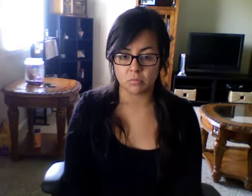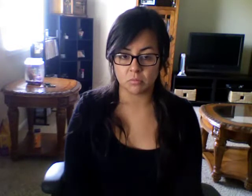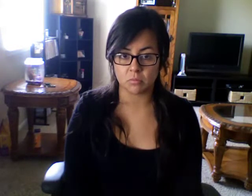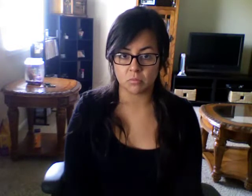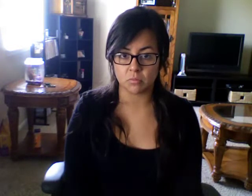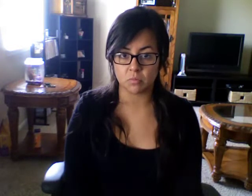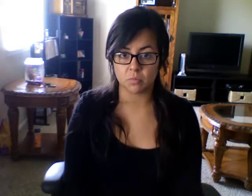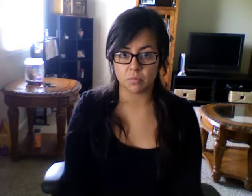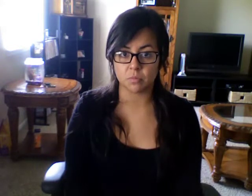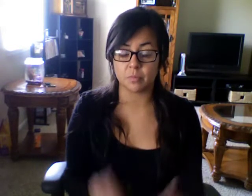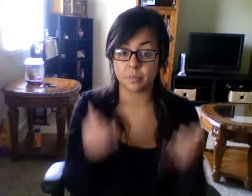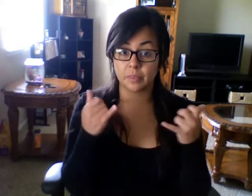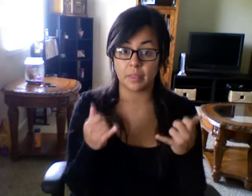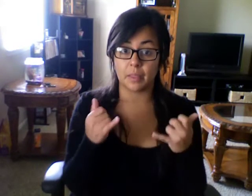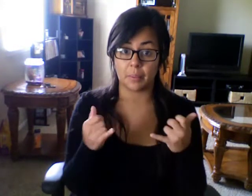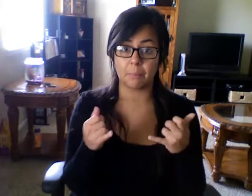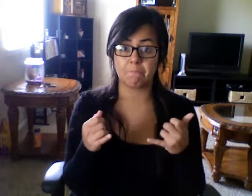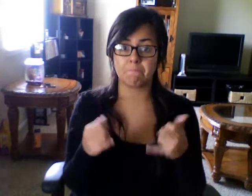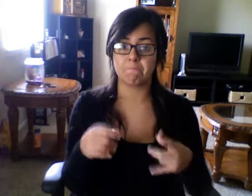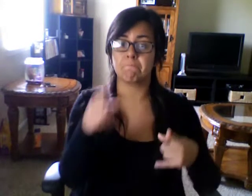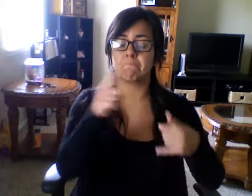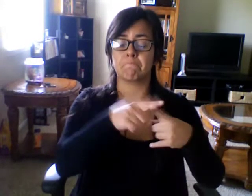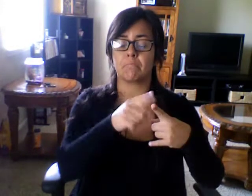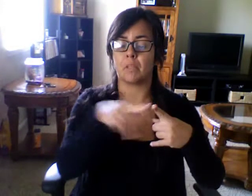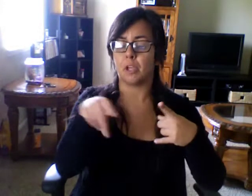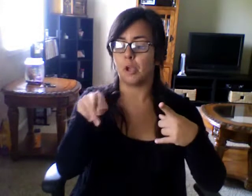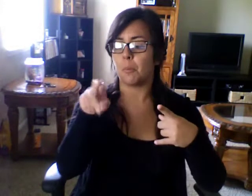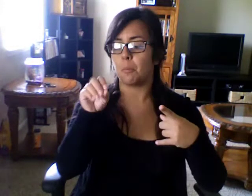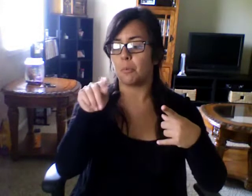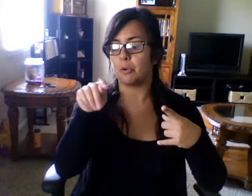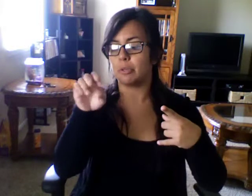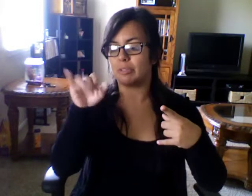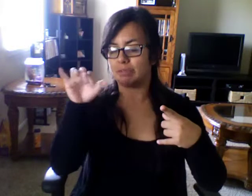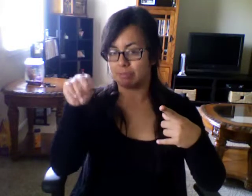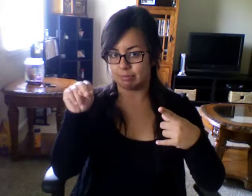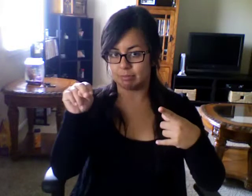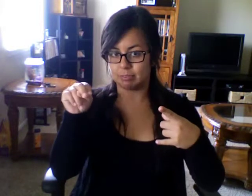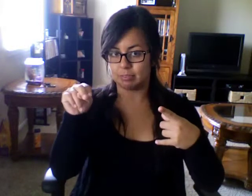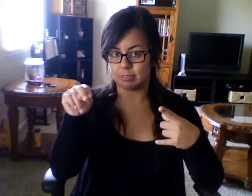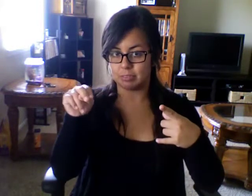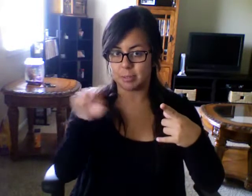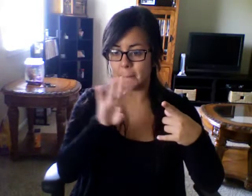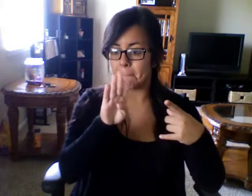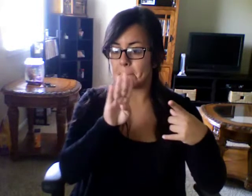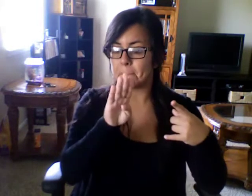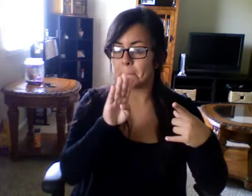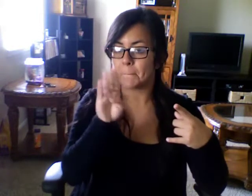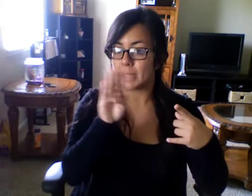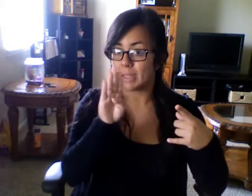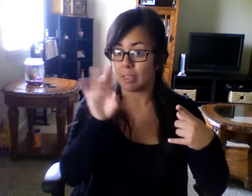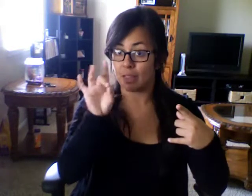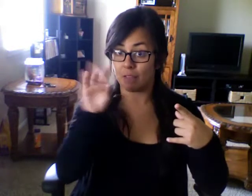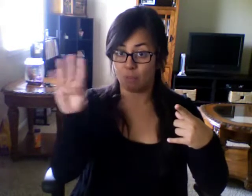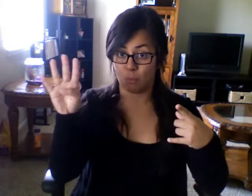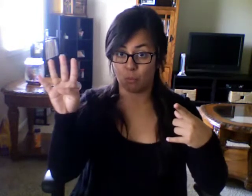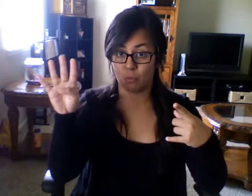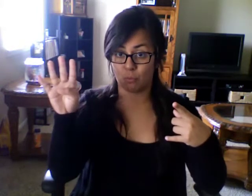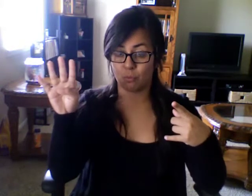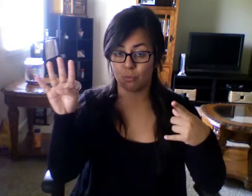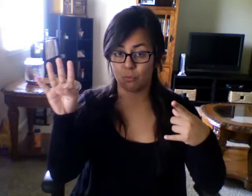is an interesting protein. You might ask yourself, with all the things cancer is trying to do to kill our patient, how does it remember it's cancer? When it winds up its genome,